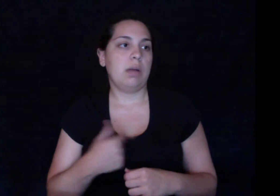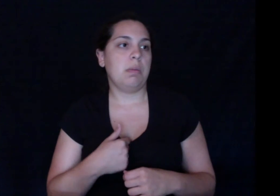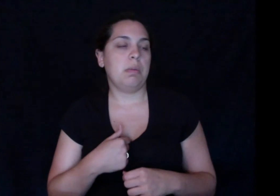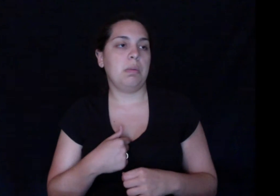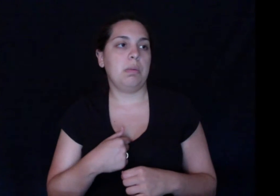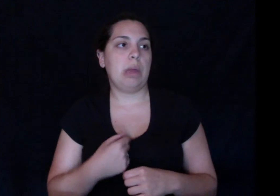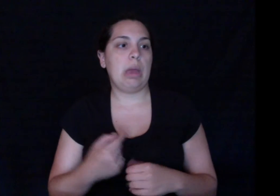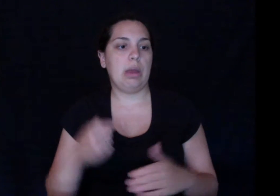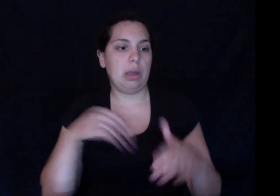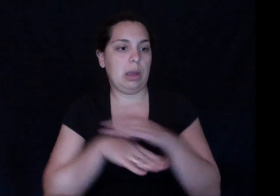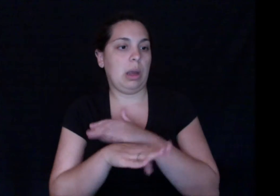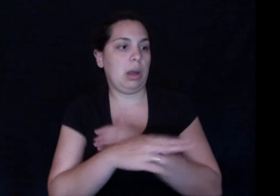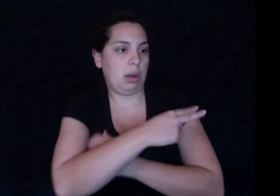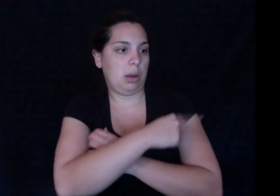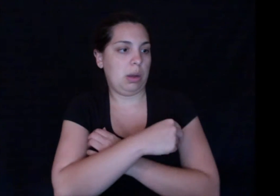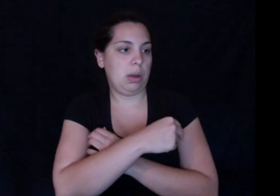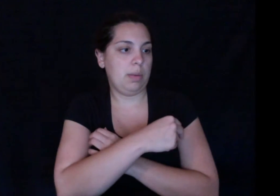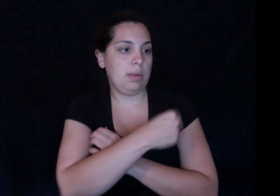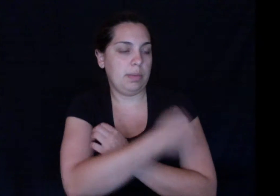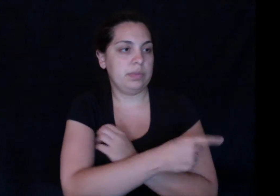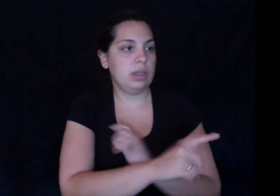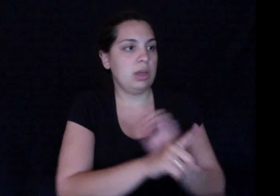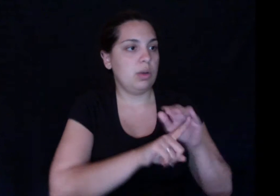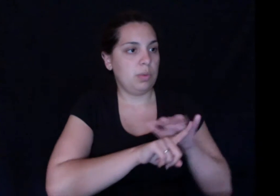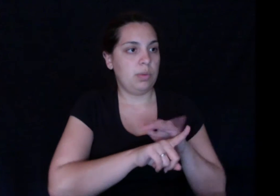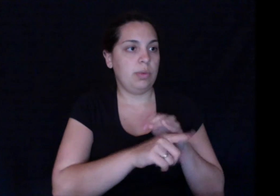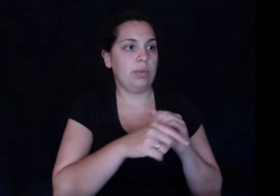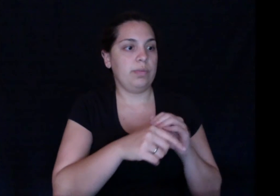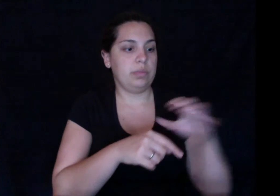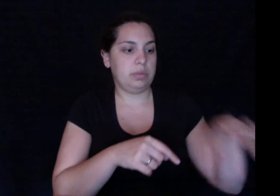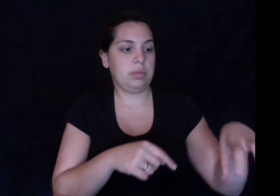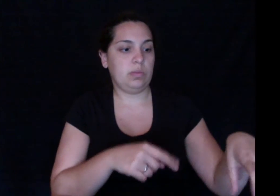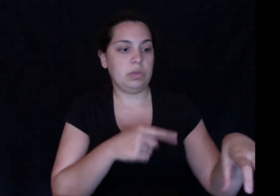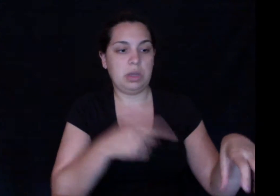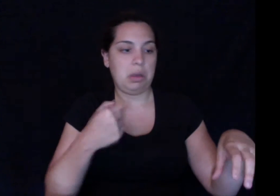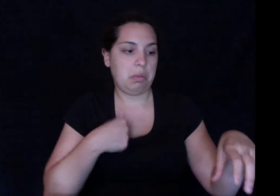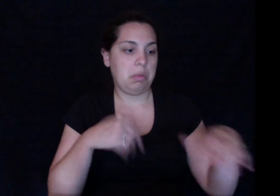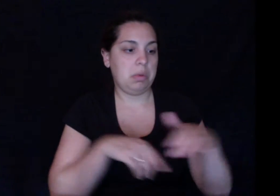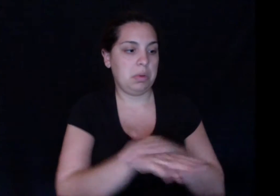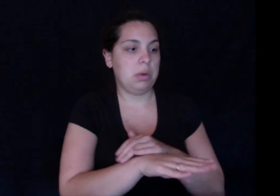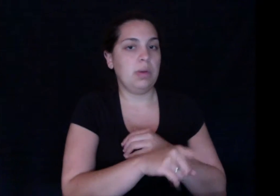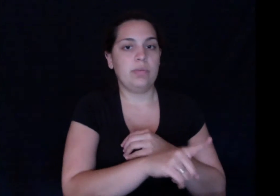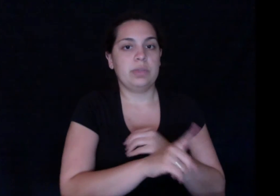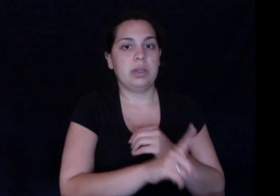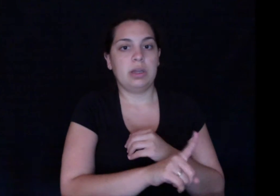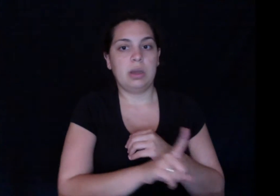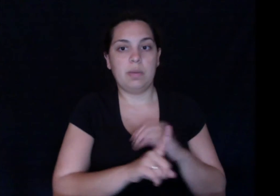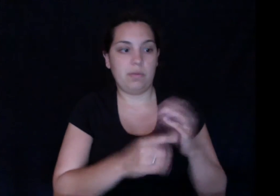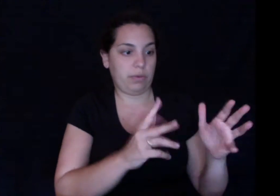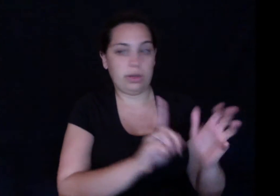it was in high school. The reason I gave blood in high school was because there was a really cute girl that I had a crush on named Rucha,